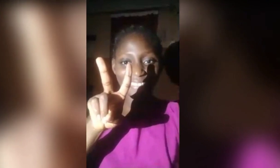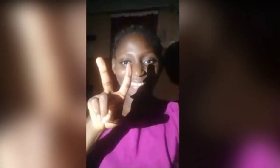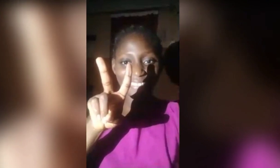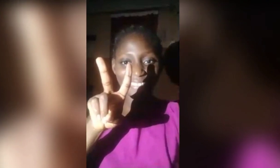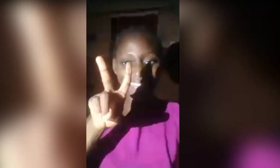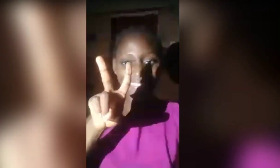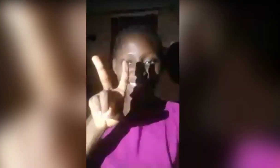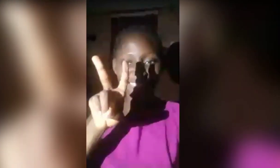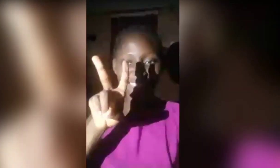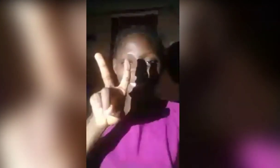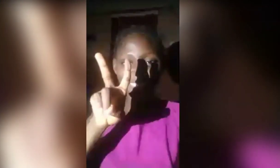X.